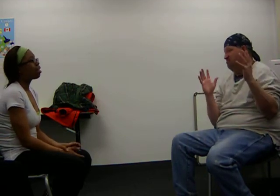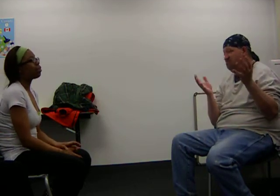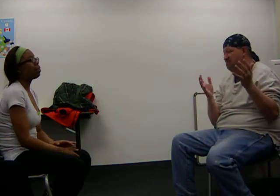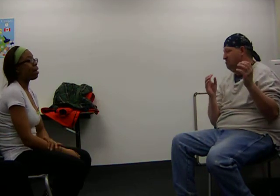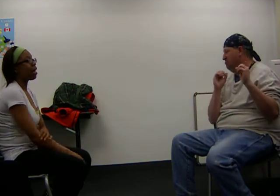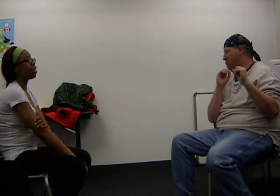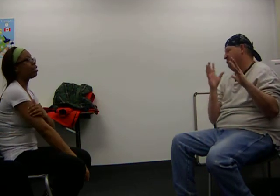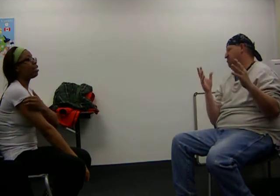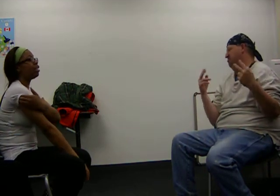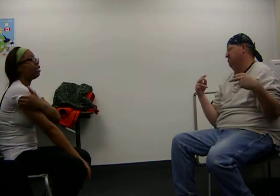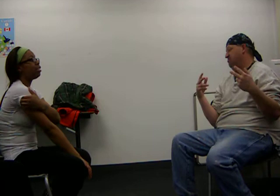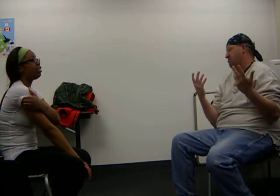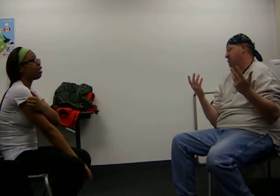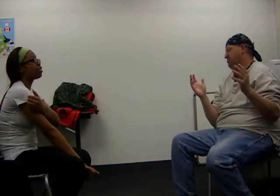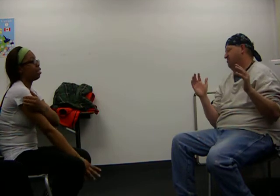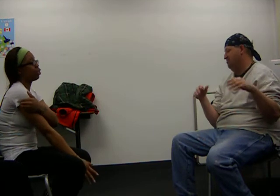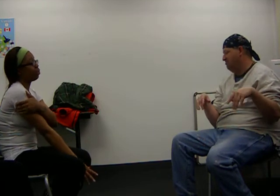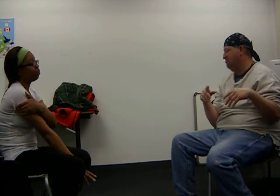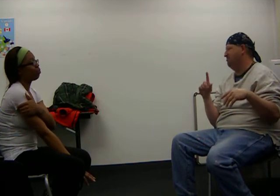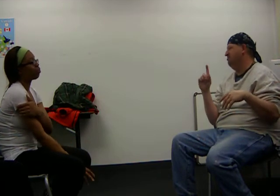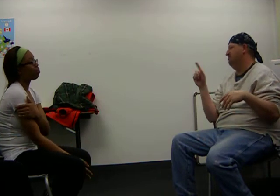So we met at the deaf center.